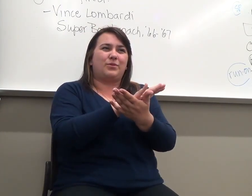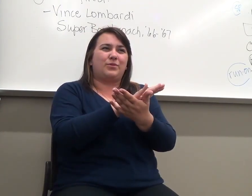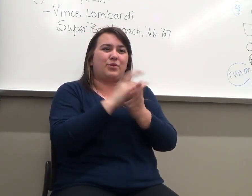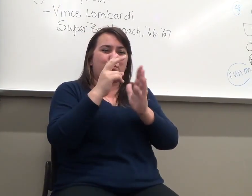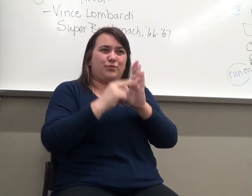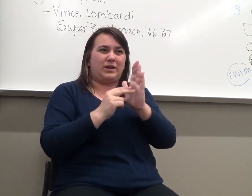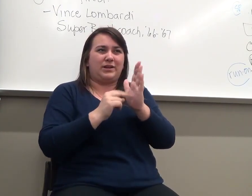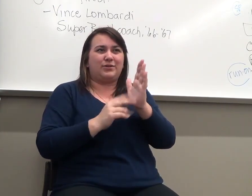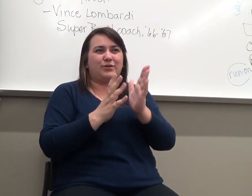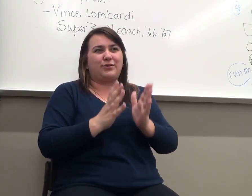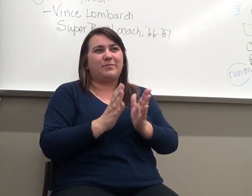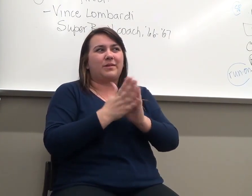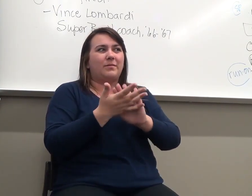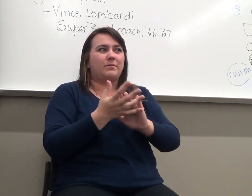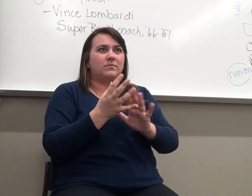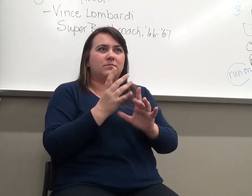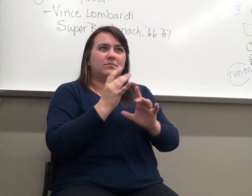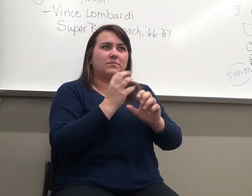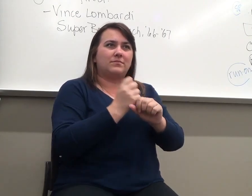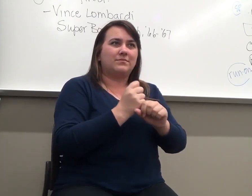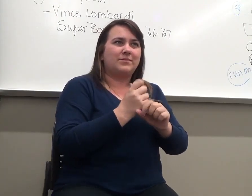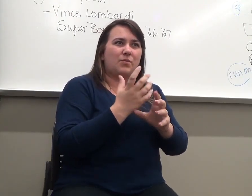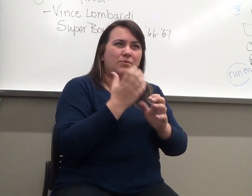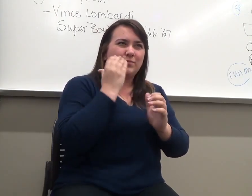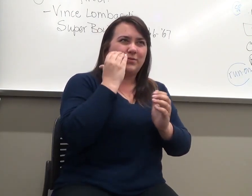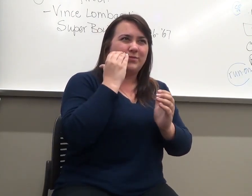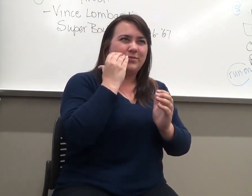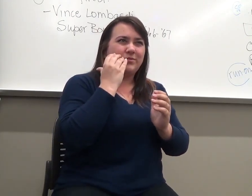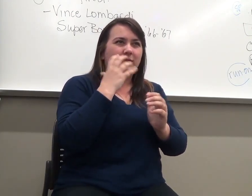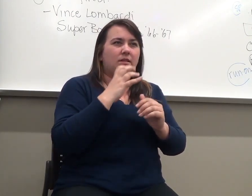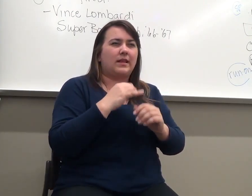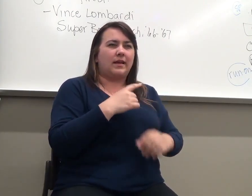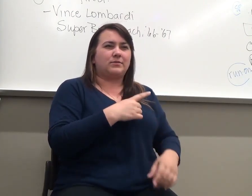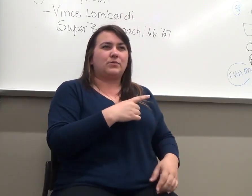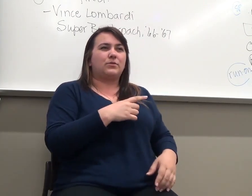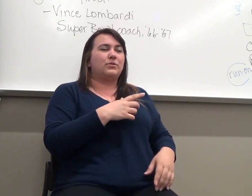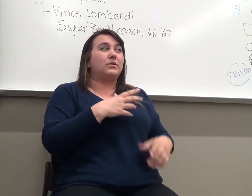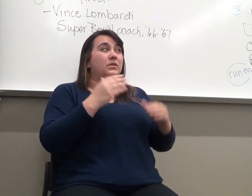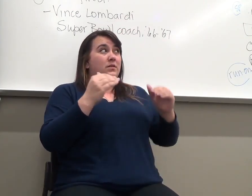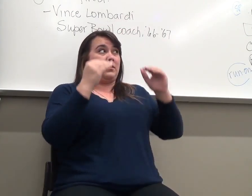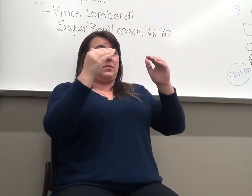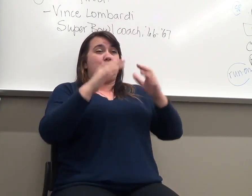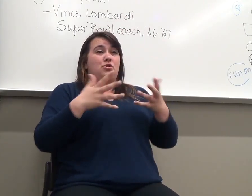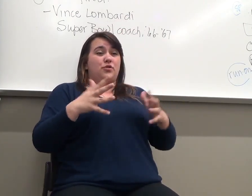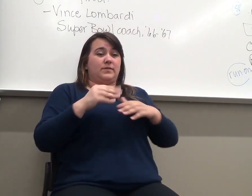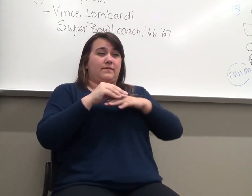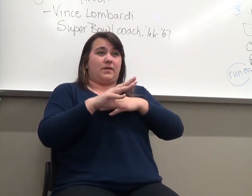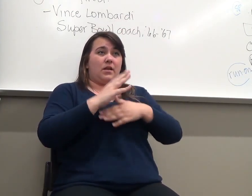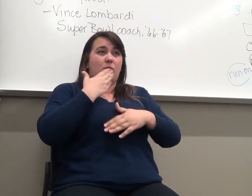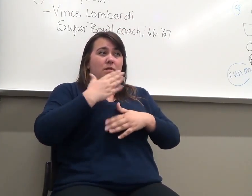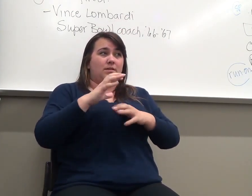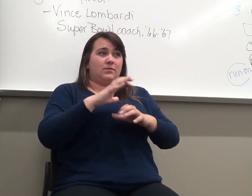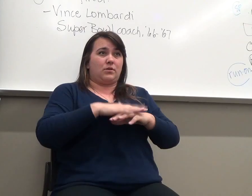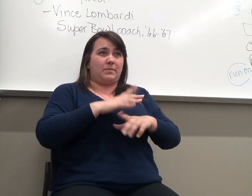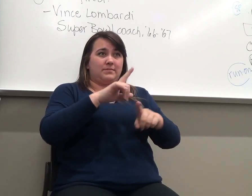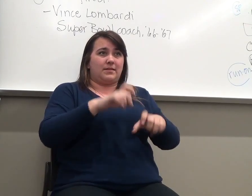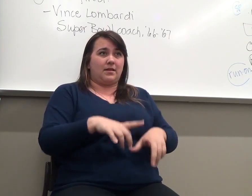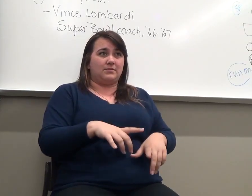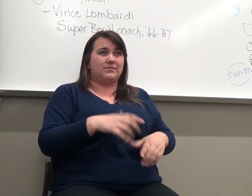there. The nervousness affected how well I did on my test. That's going to be, oh yeah, I've had this too. I want to